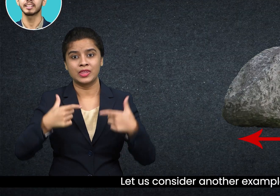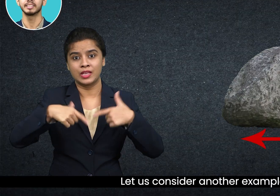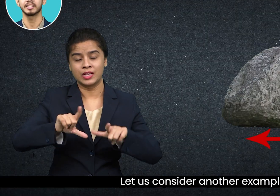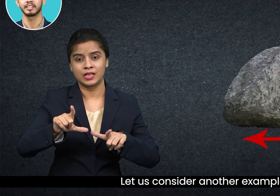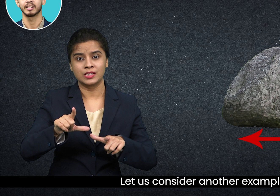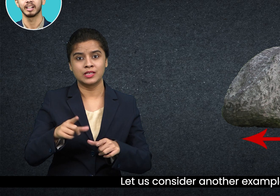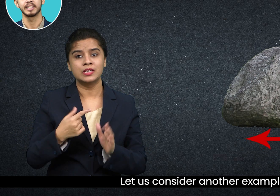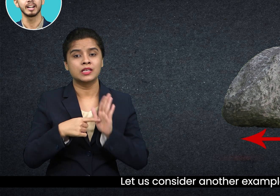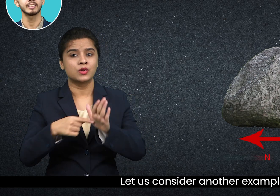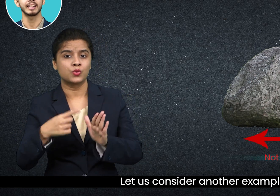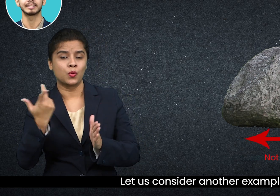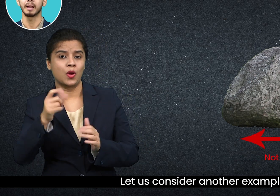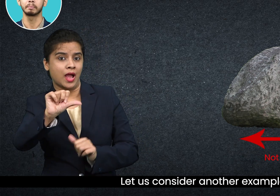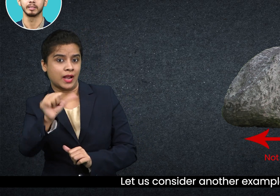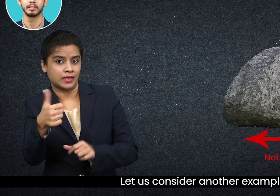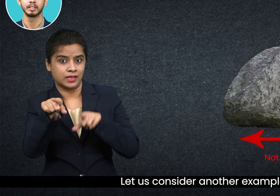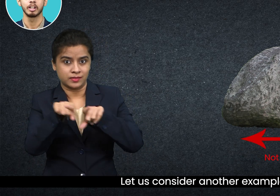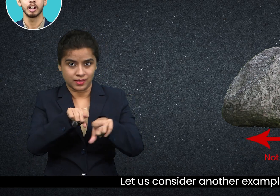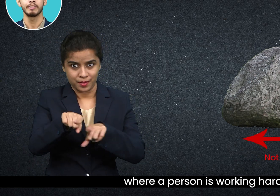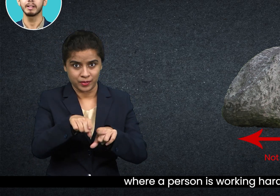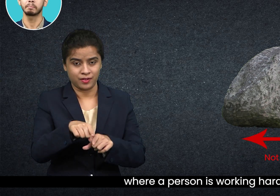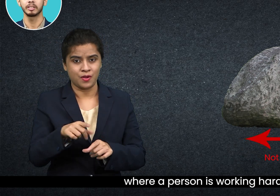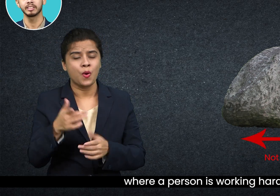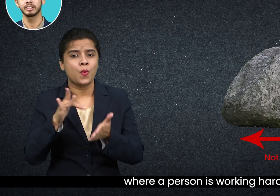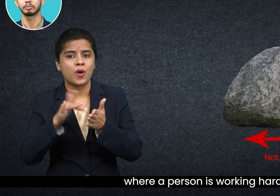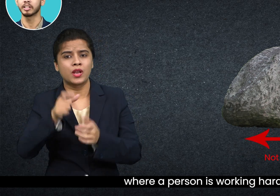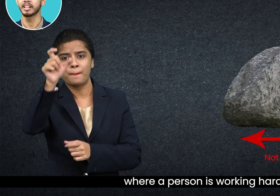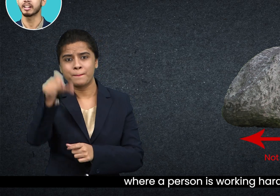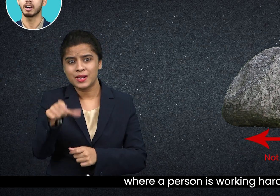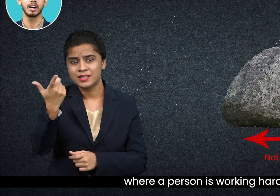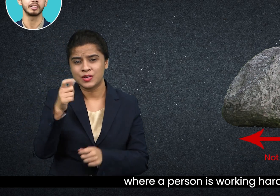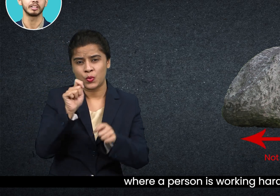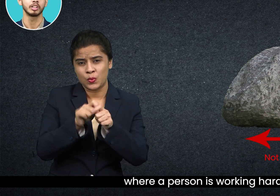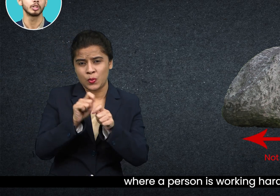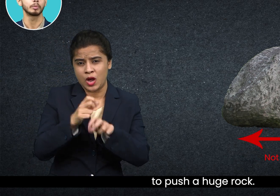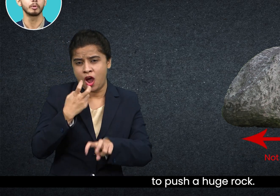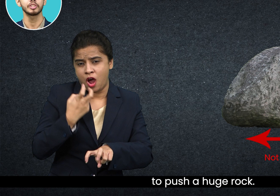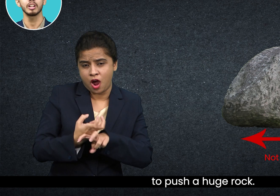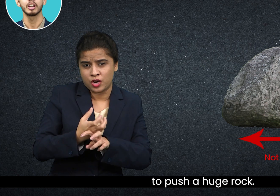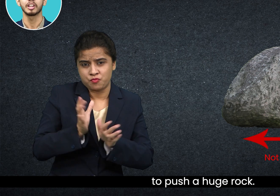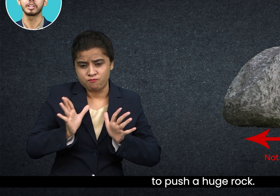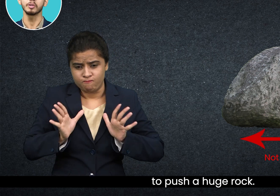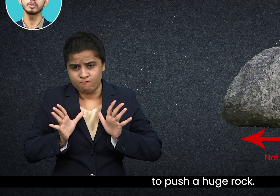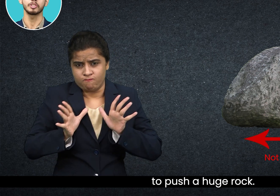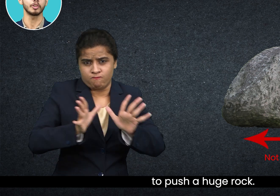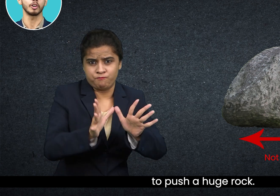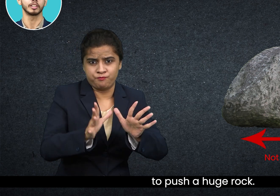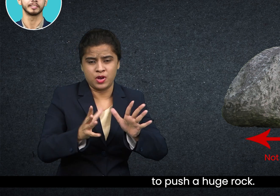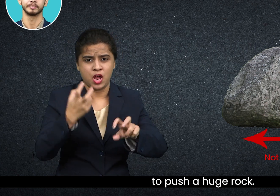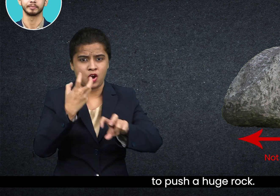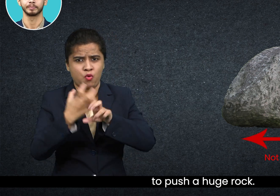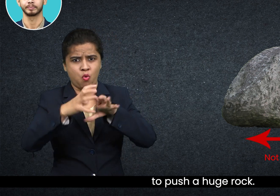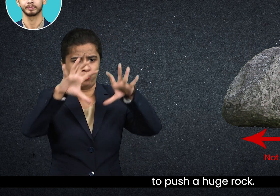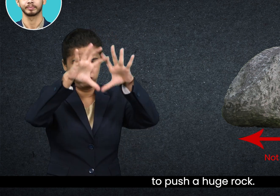Let us consider another example where a person is working hard to push a huge